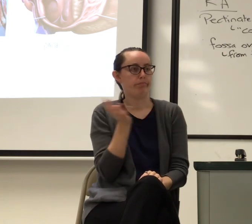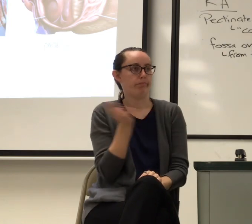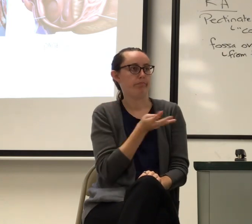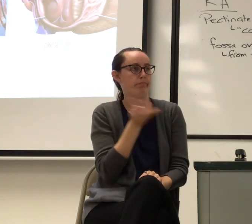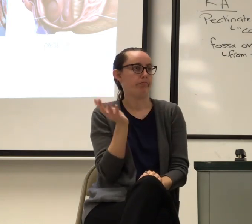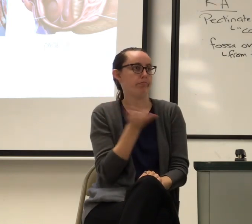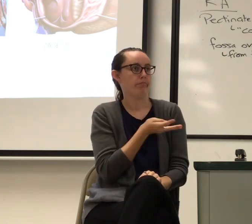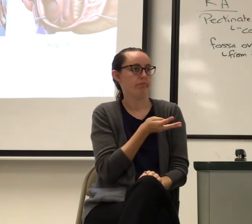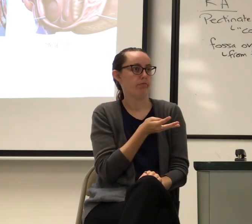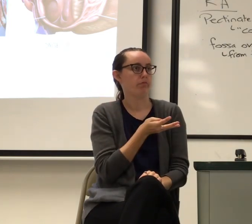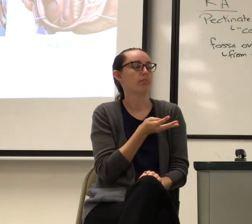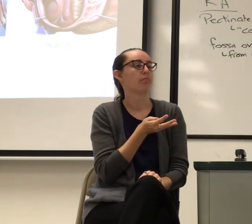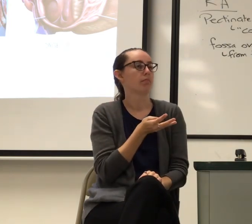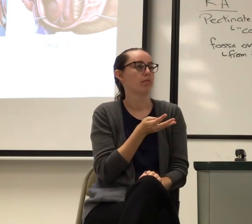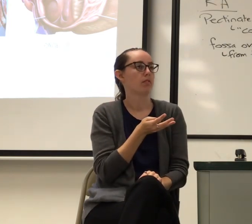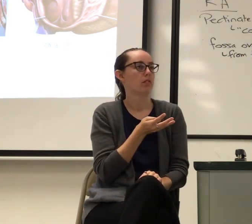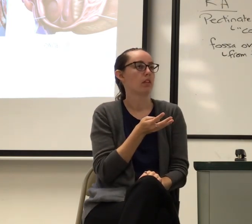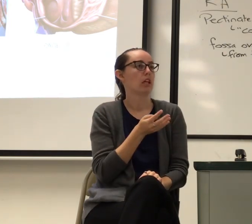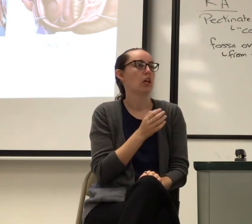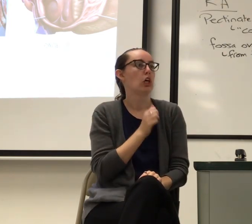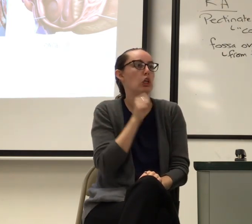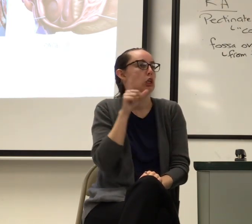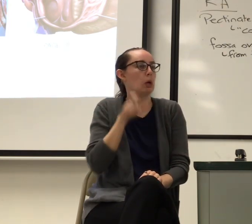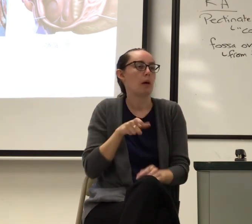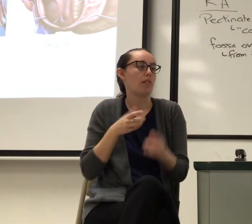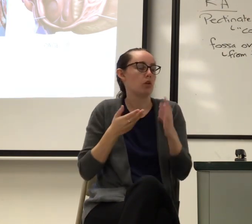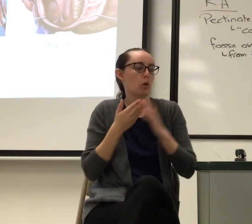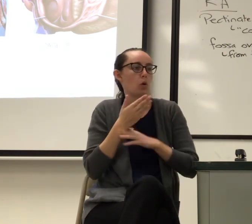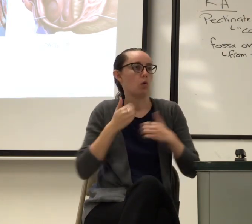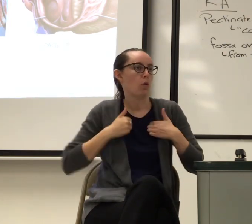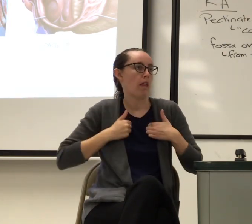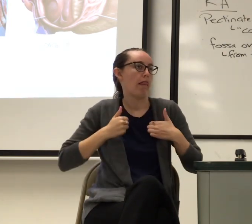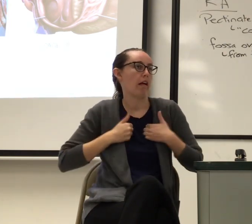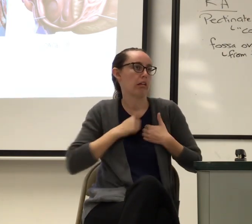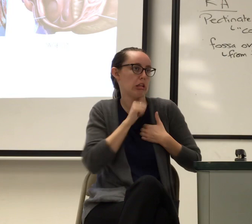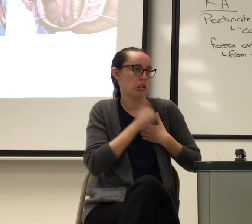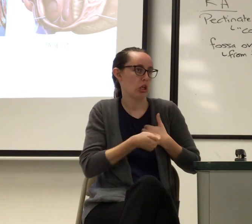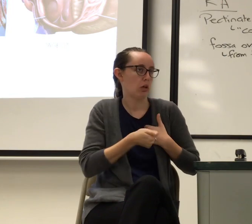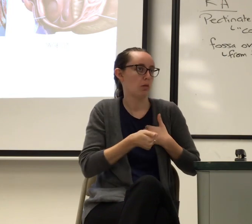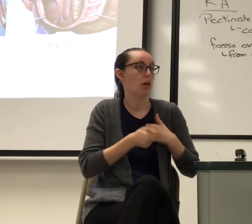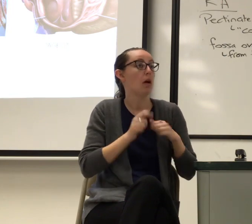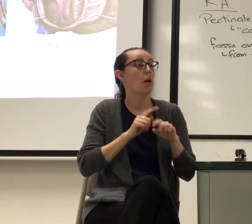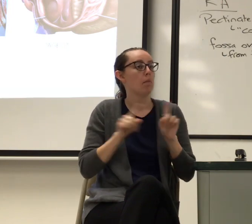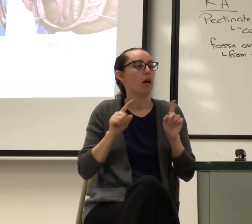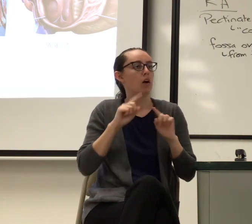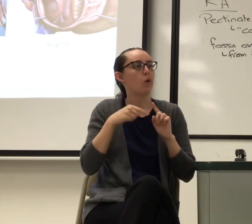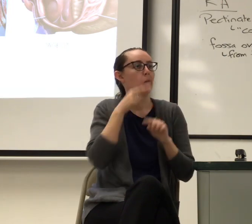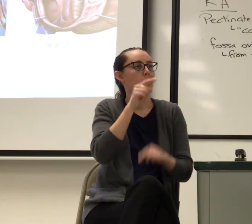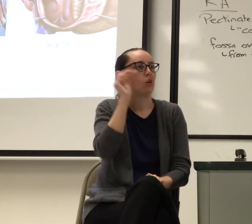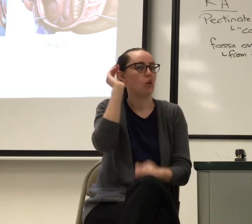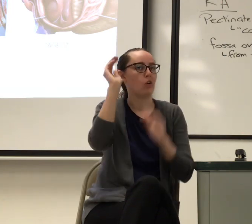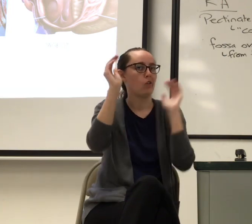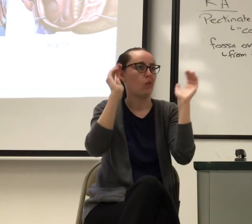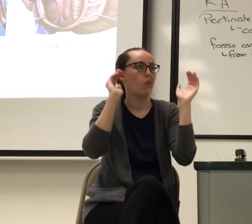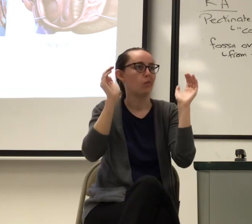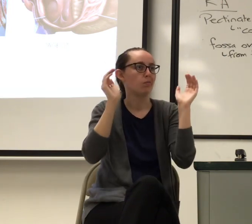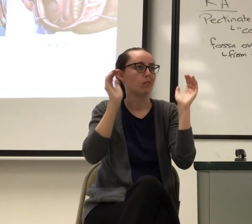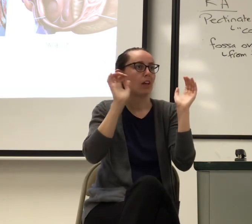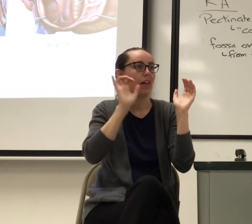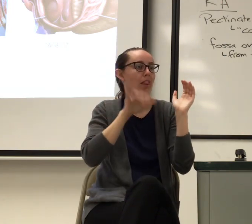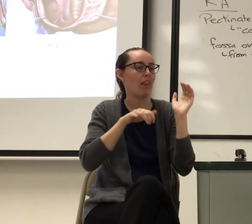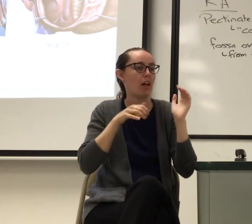And by doing so, again, you bypass the lungs. Now, when you're an adult, that valve-like